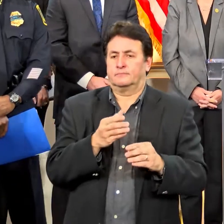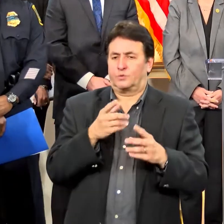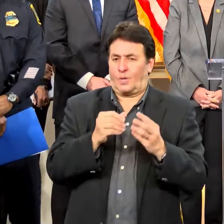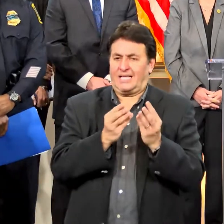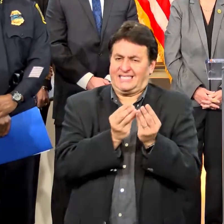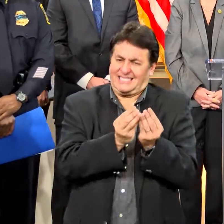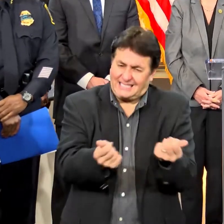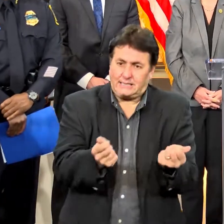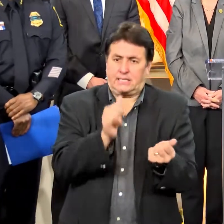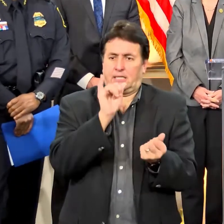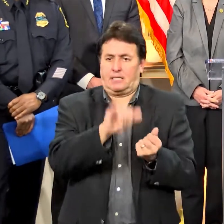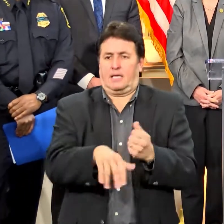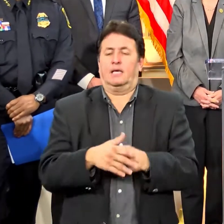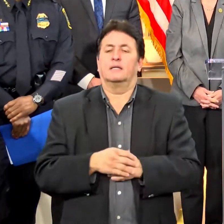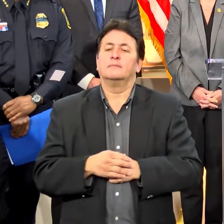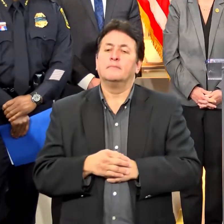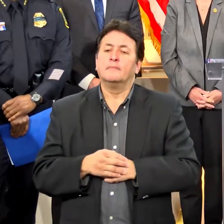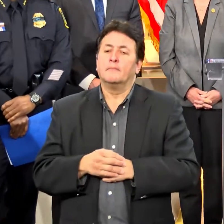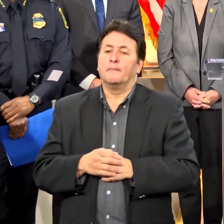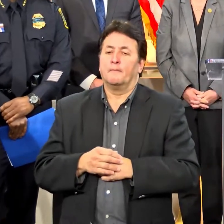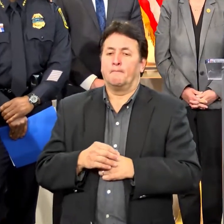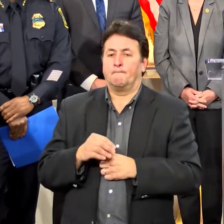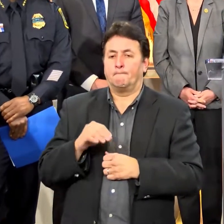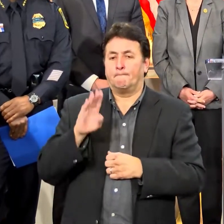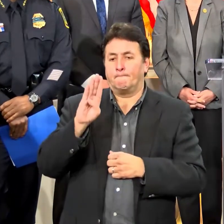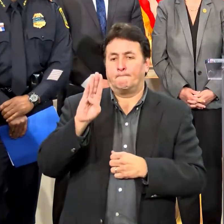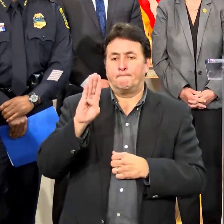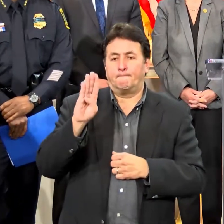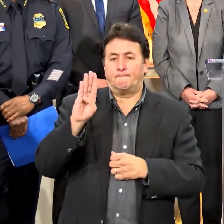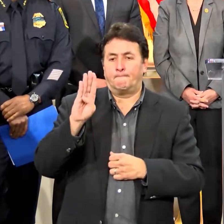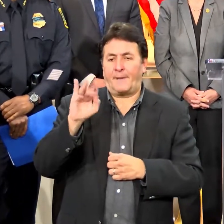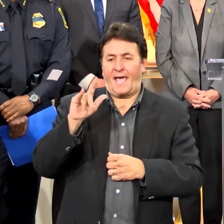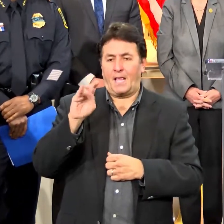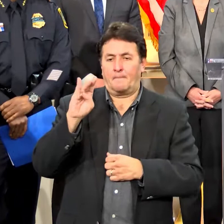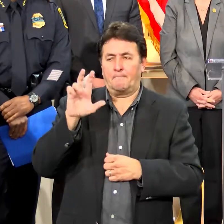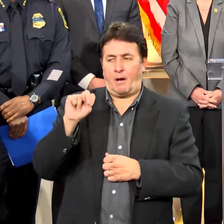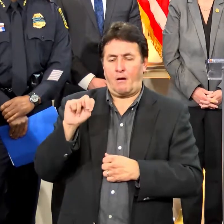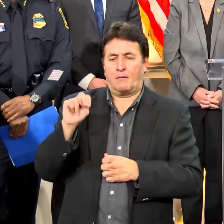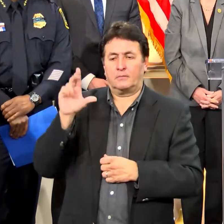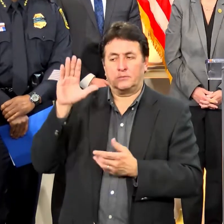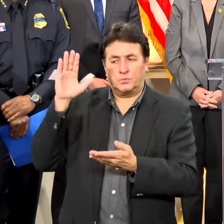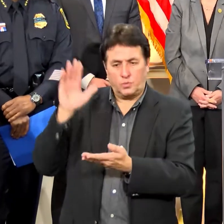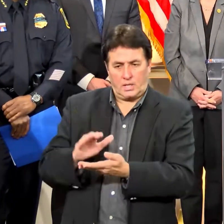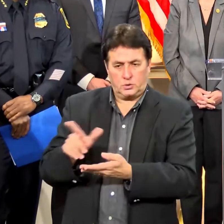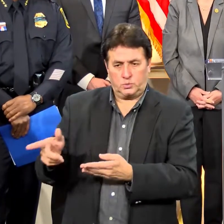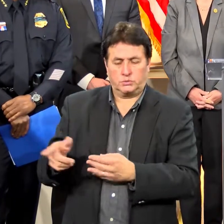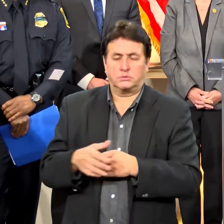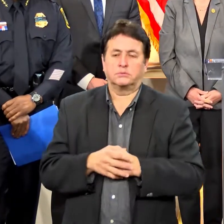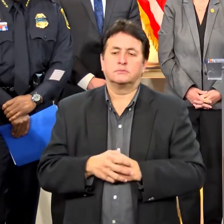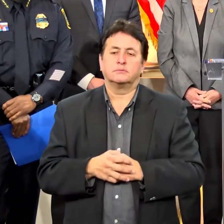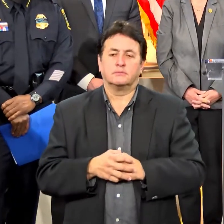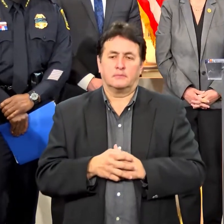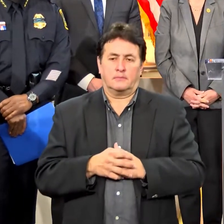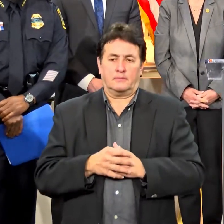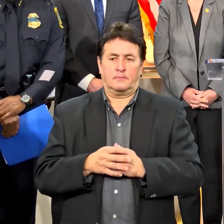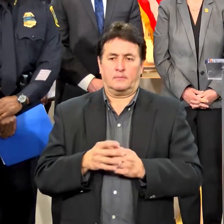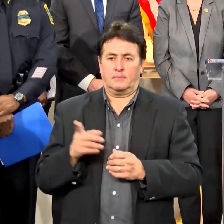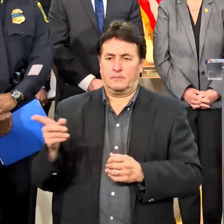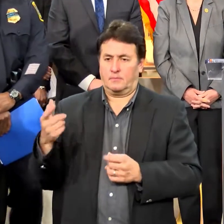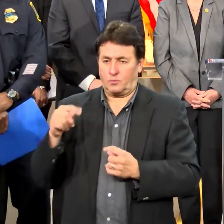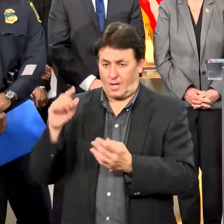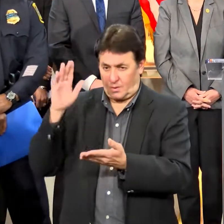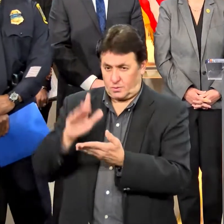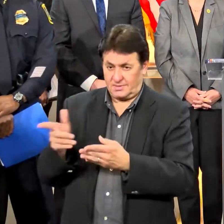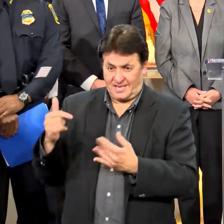bond amounts are reduced to a nominal level. Bail bonding companies are in some instances now requiring